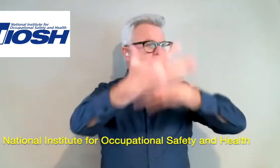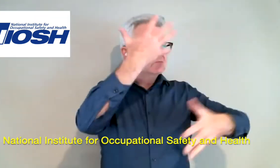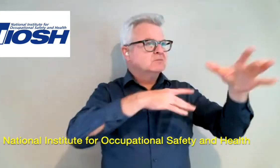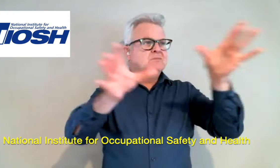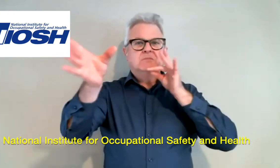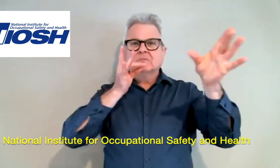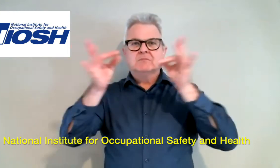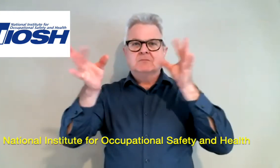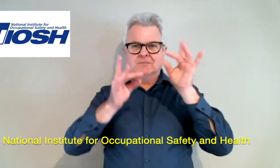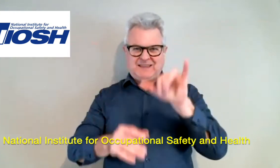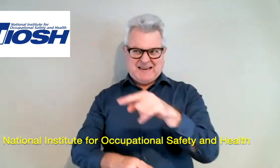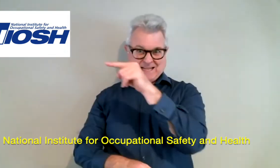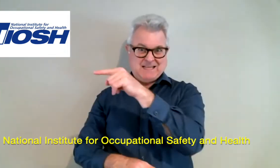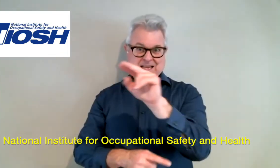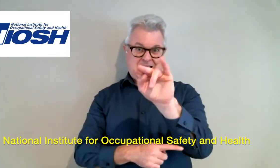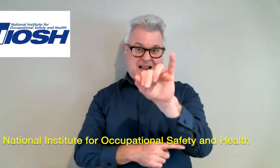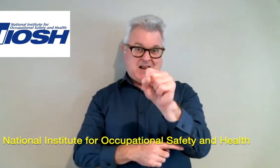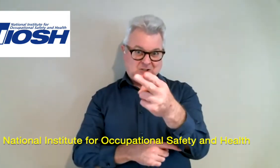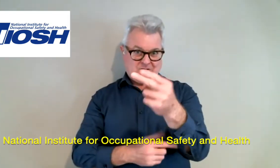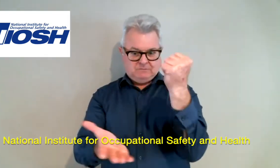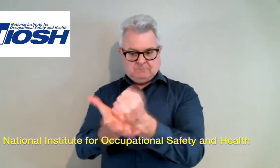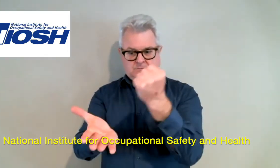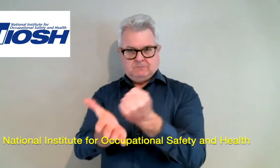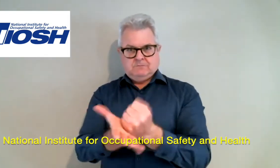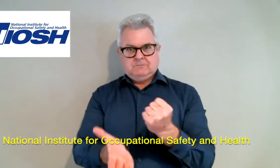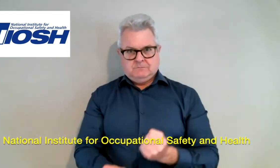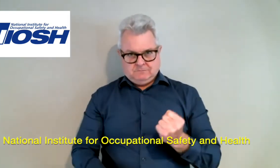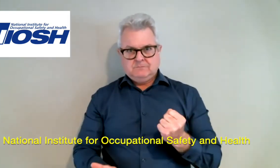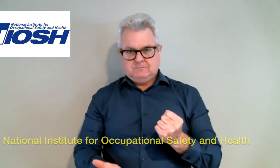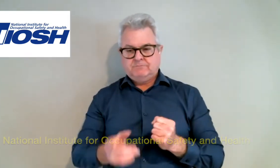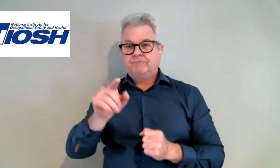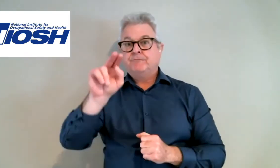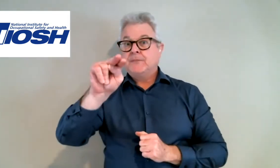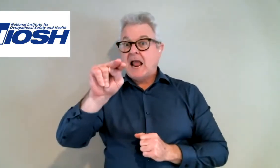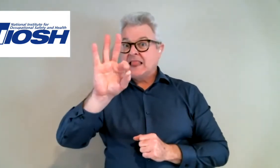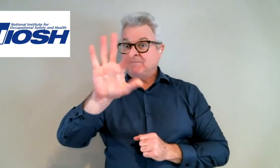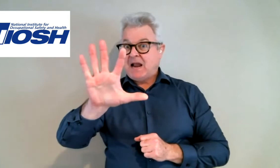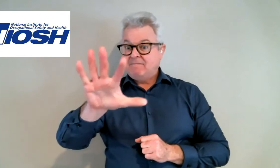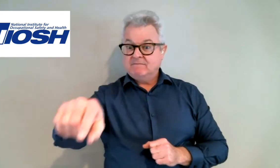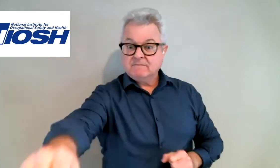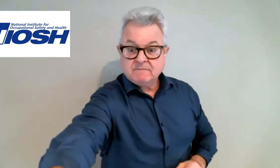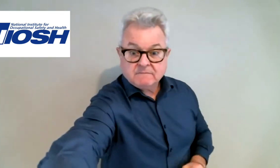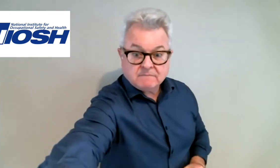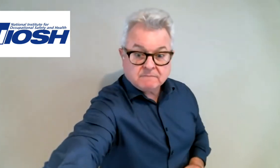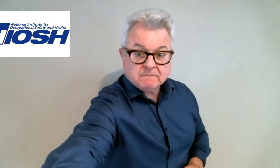in connection with germs and filterization and so forth, and working in those type of environments. They must have that seal of